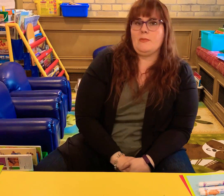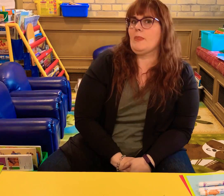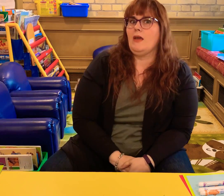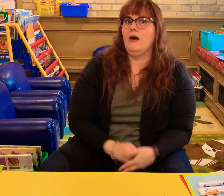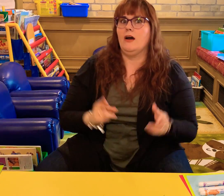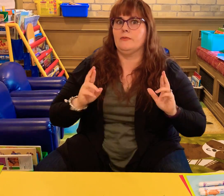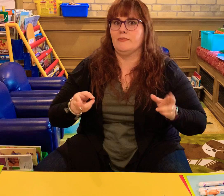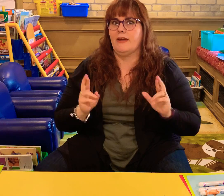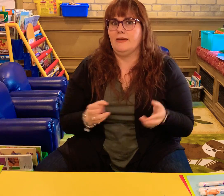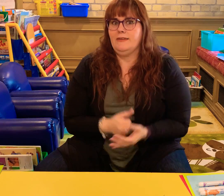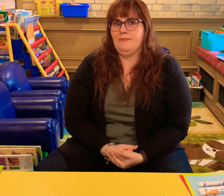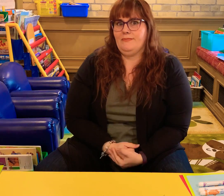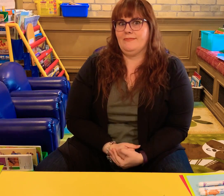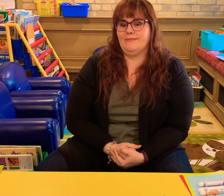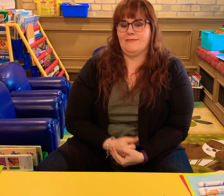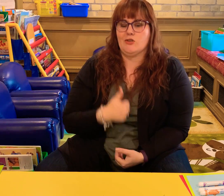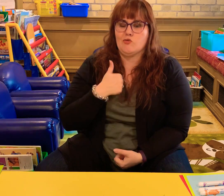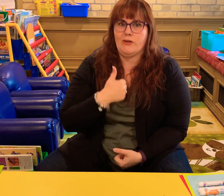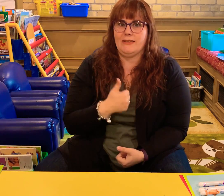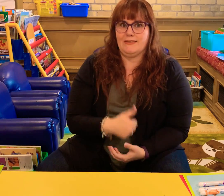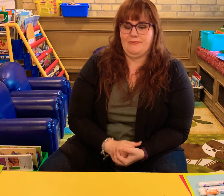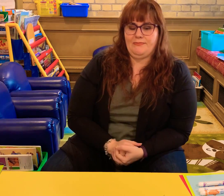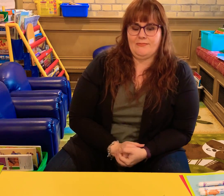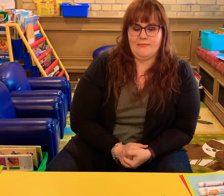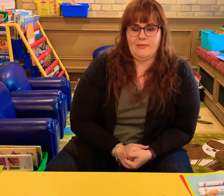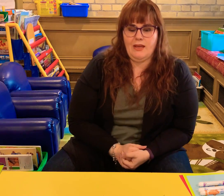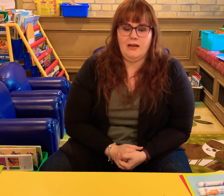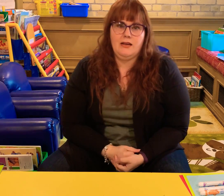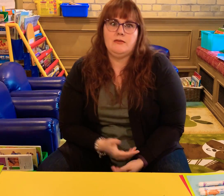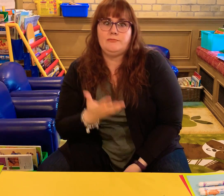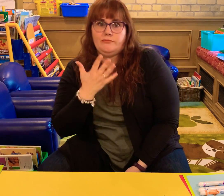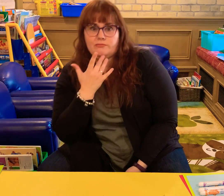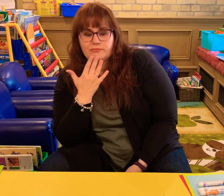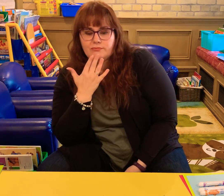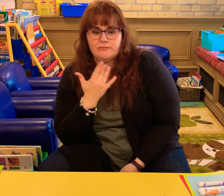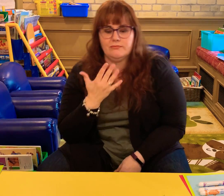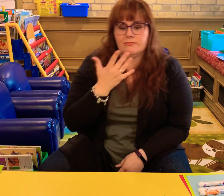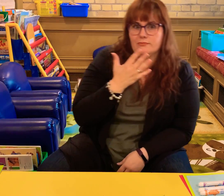Are we ready? Great. Great. Great. Great.